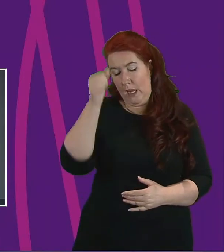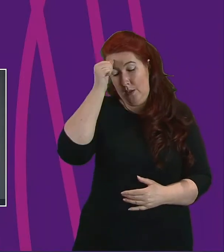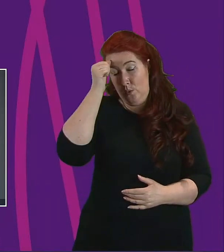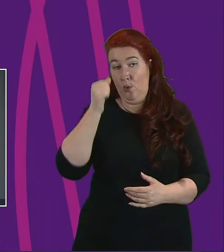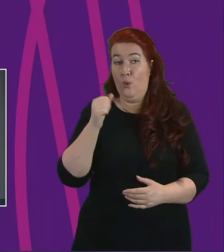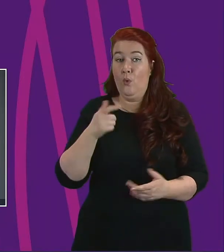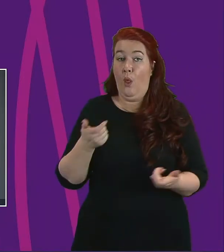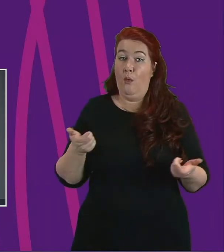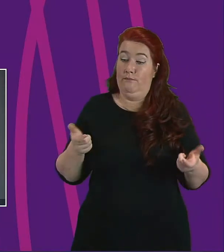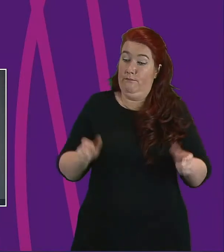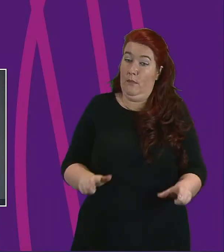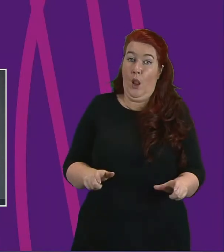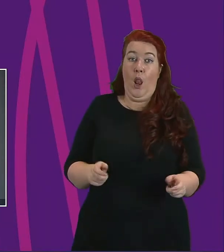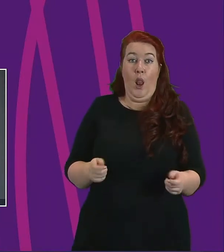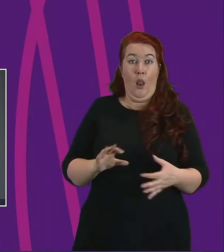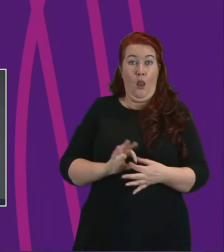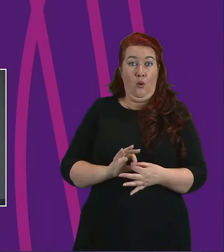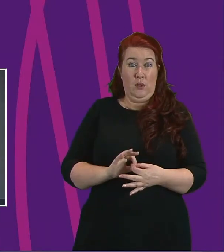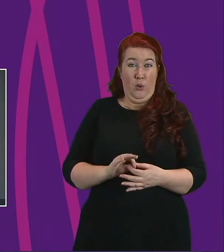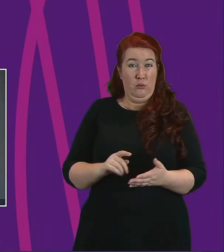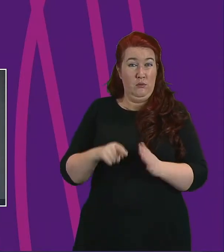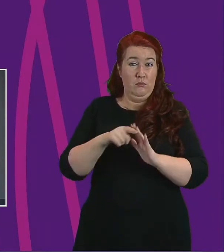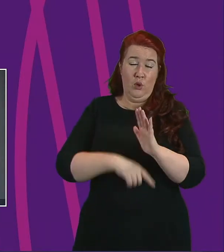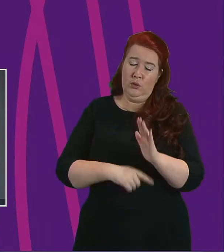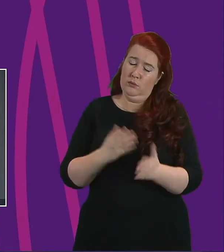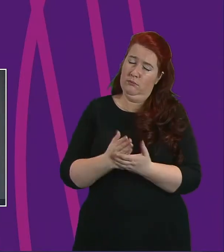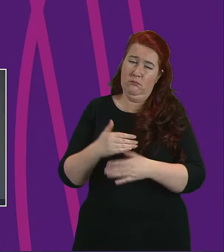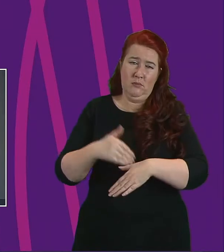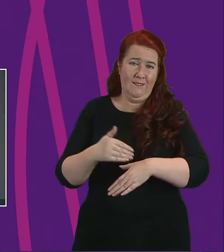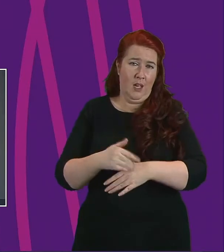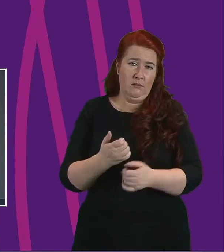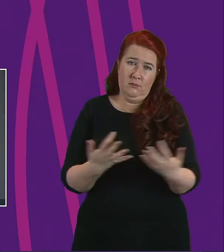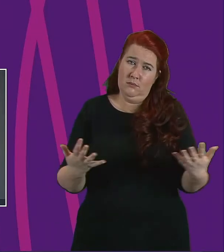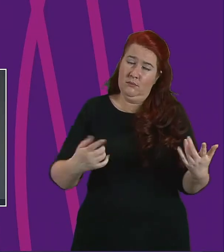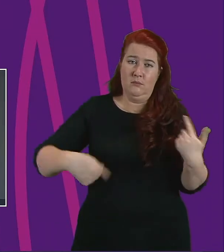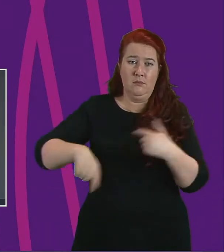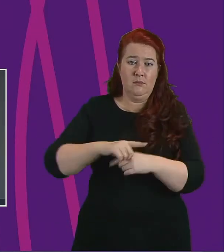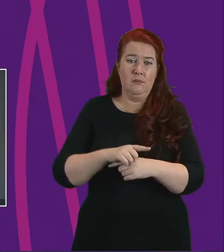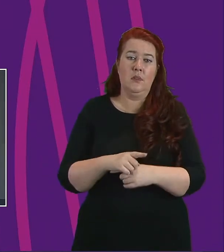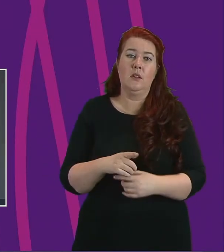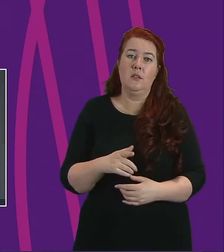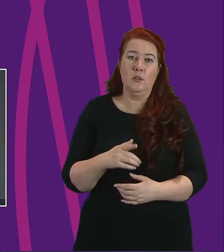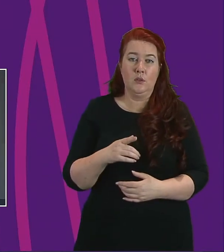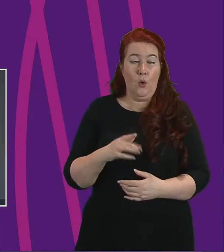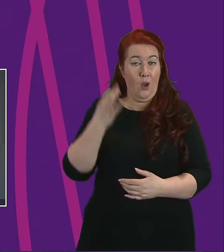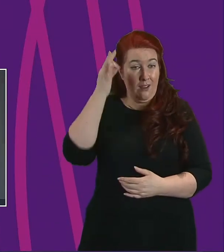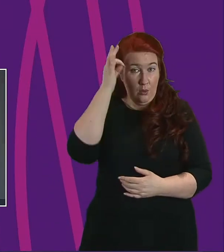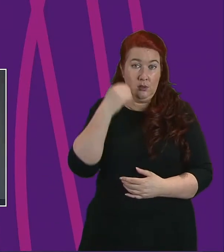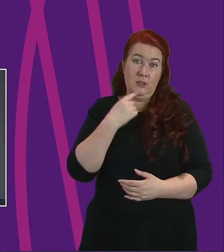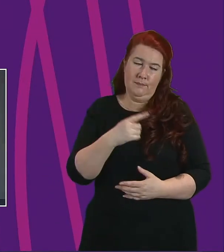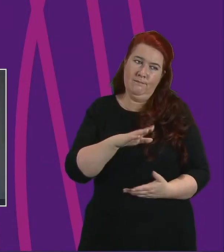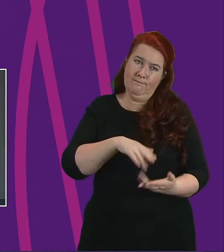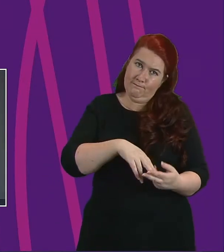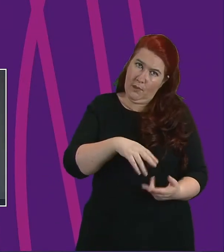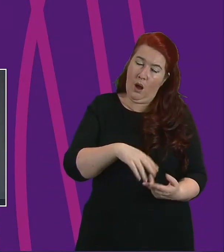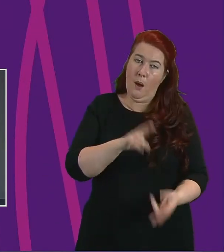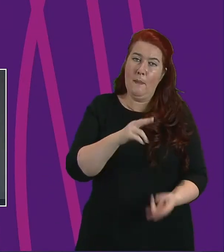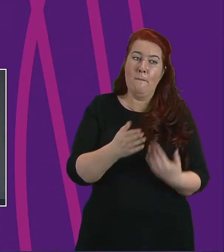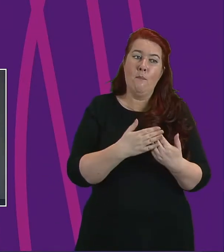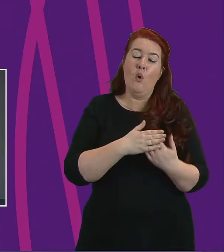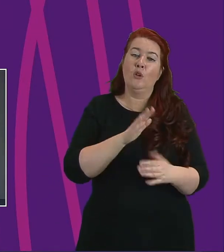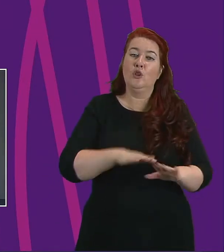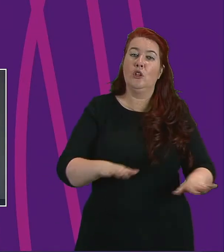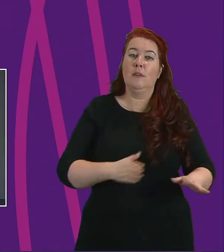most vulnerable children. Local authorities have been asked to increase the numbers of children attending critical childcare provision. There will also